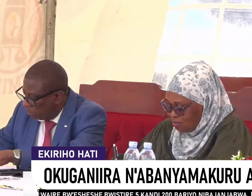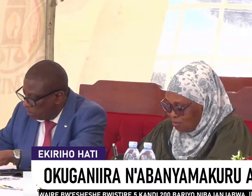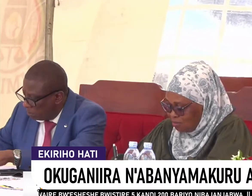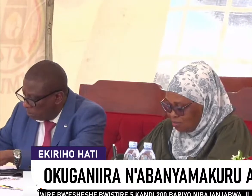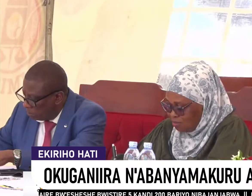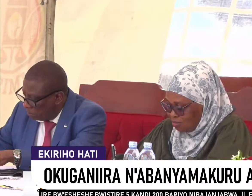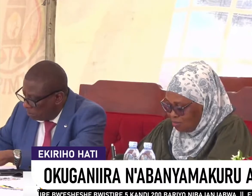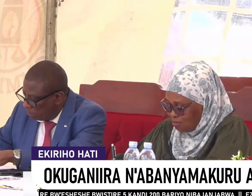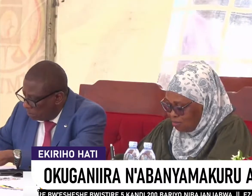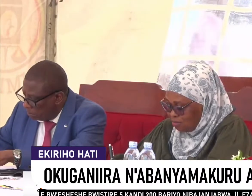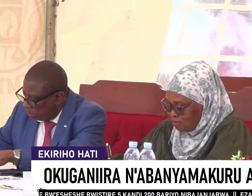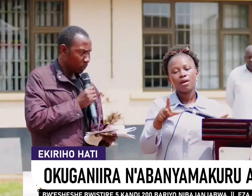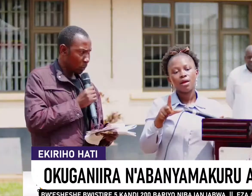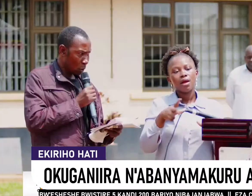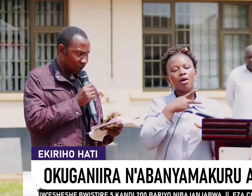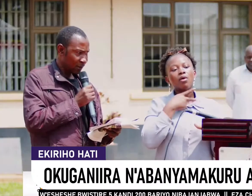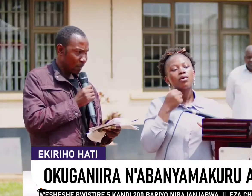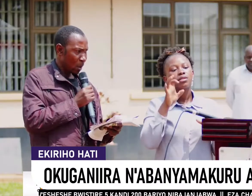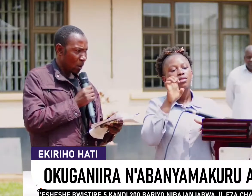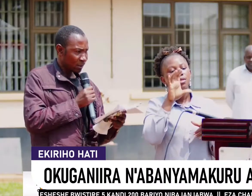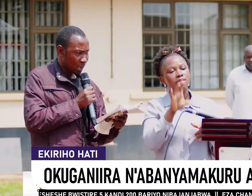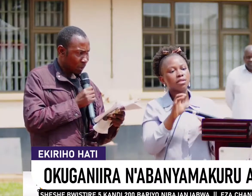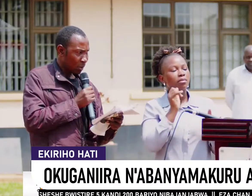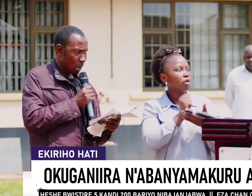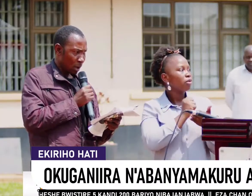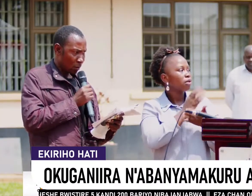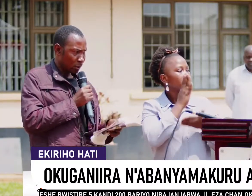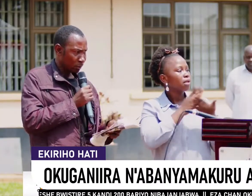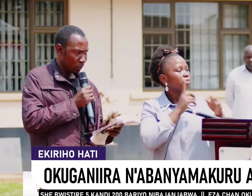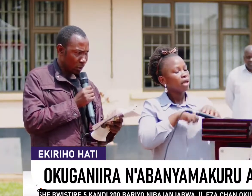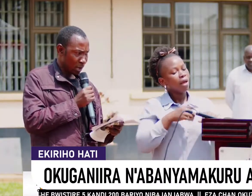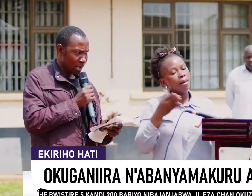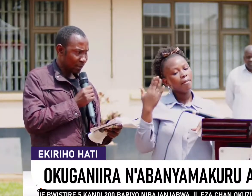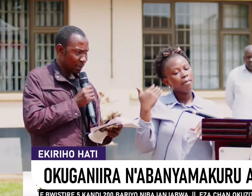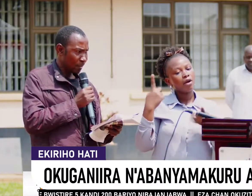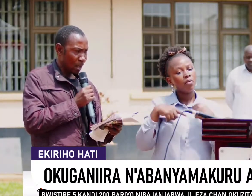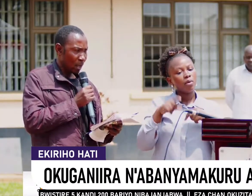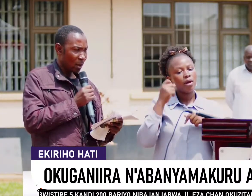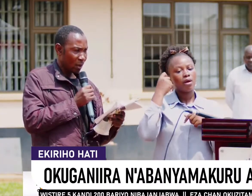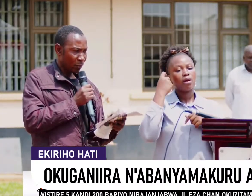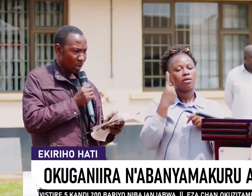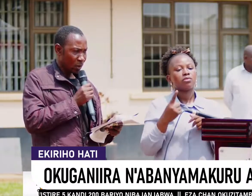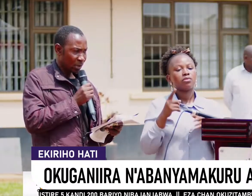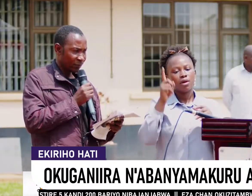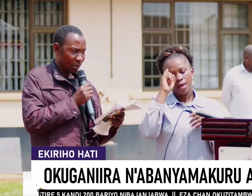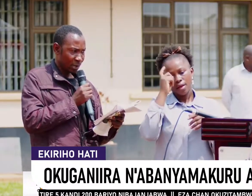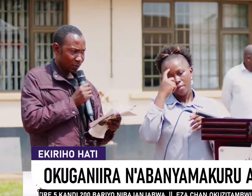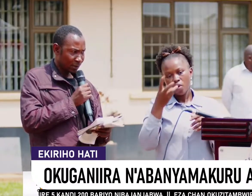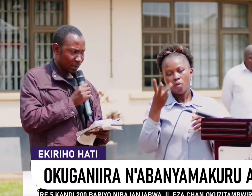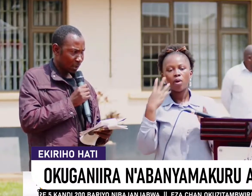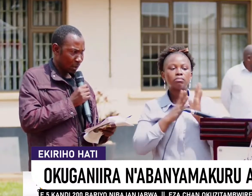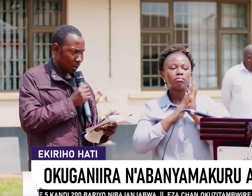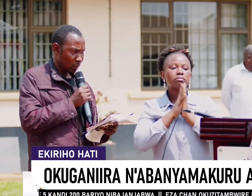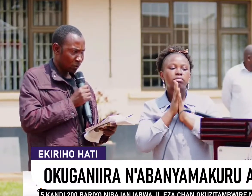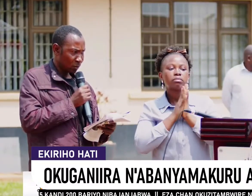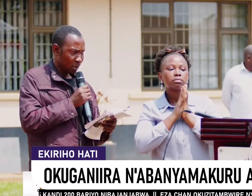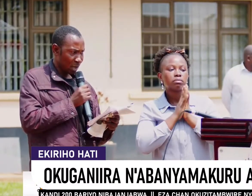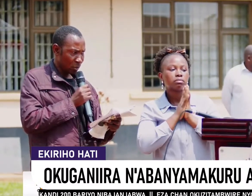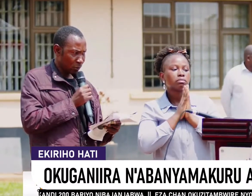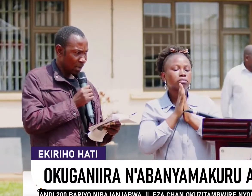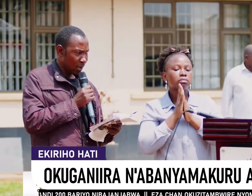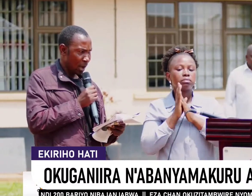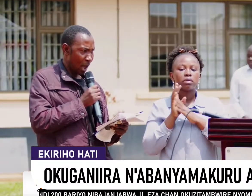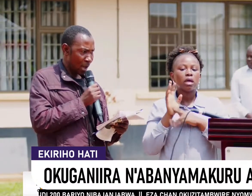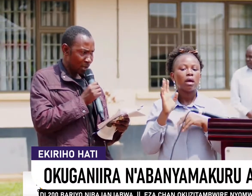is the one hosting the electoral commission? Because some time back we realized government was furious with the social